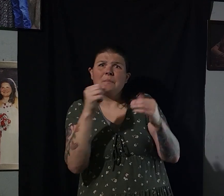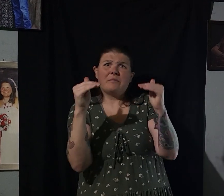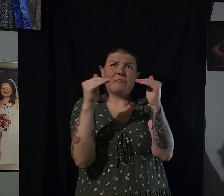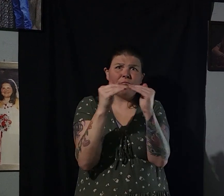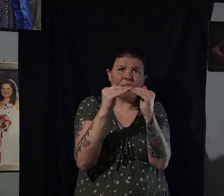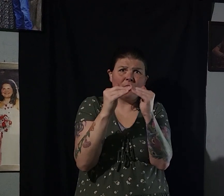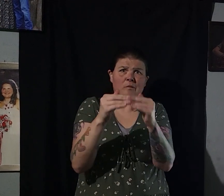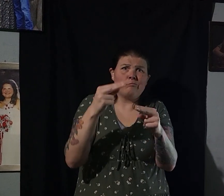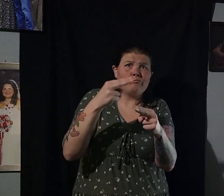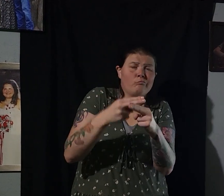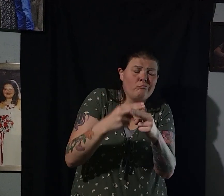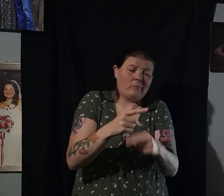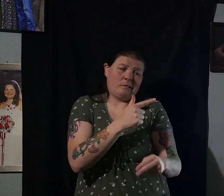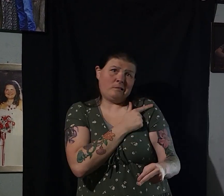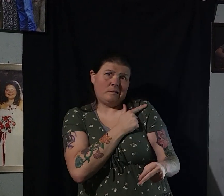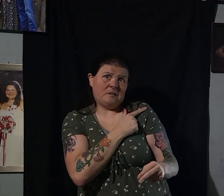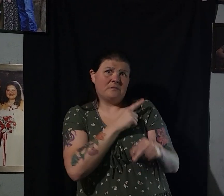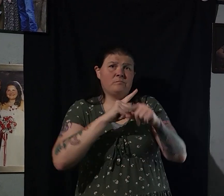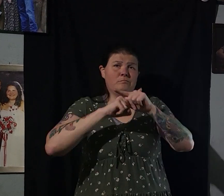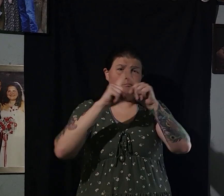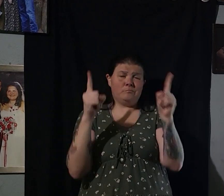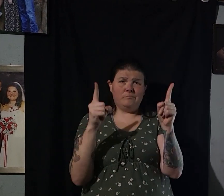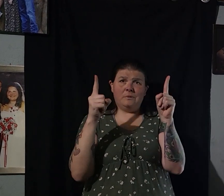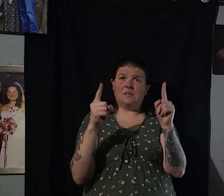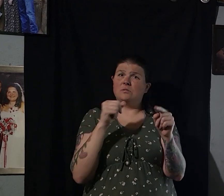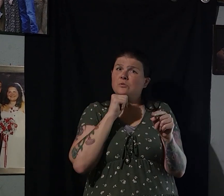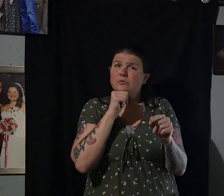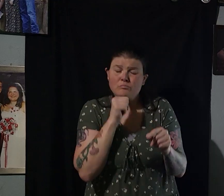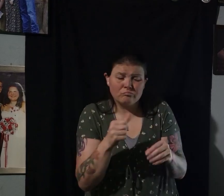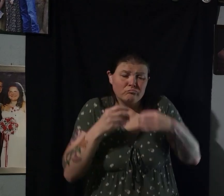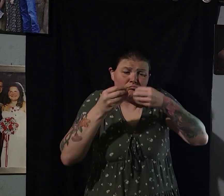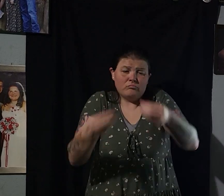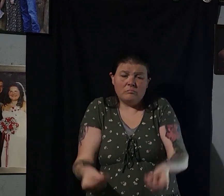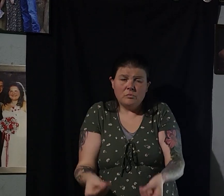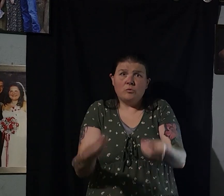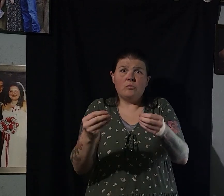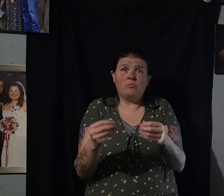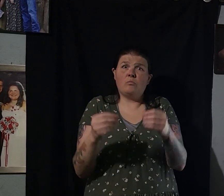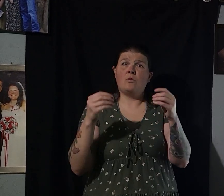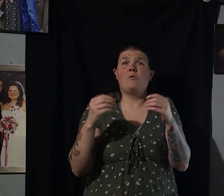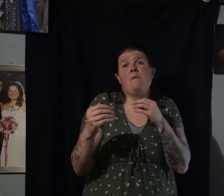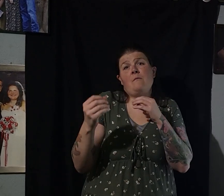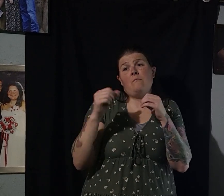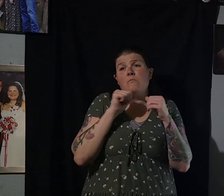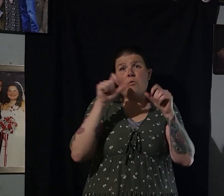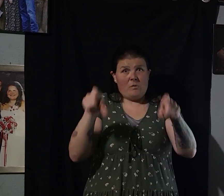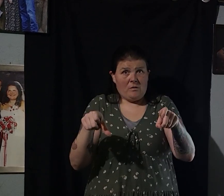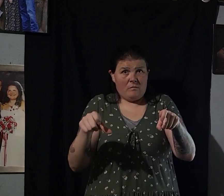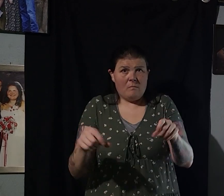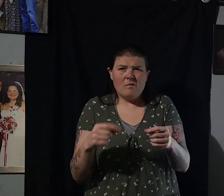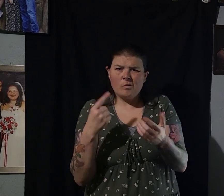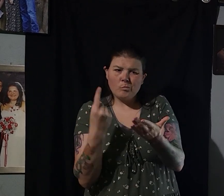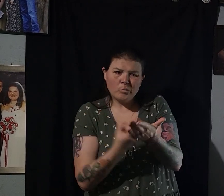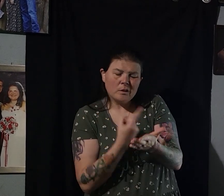them lazy, but they certainly don't move any more than they have to. And when they do, it's almost